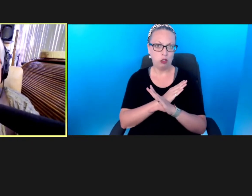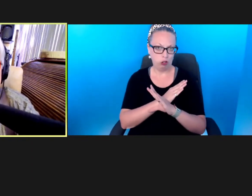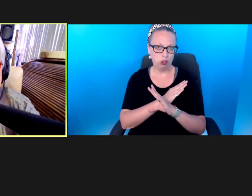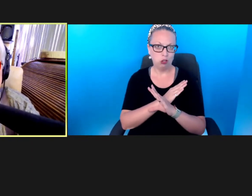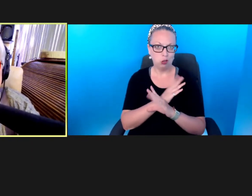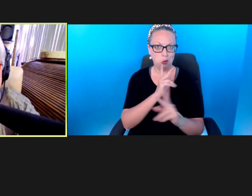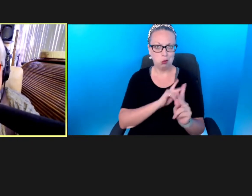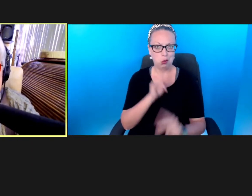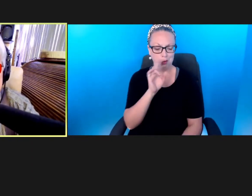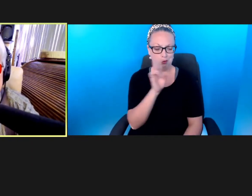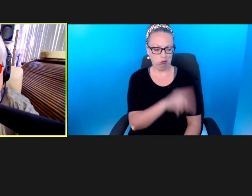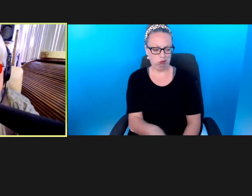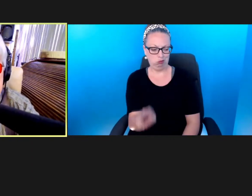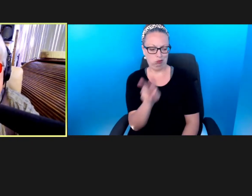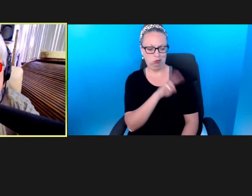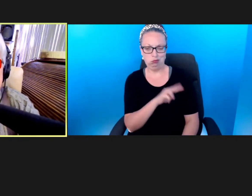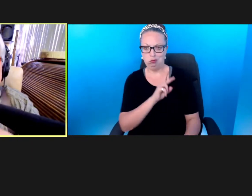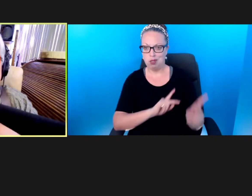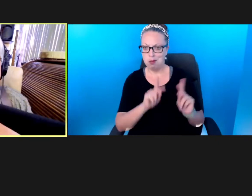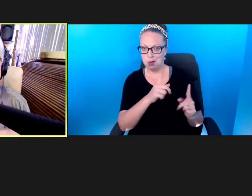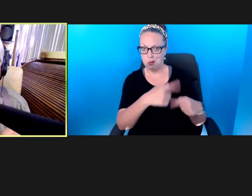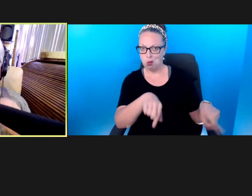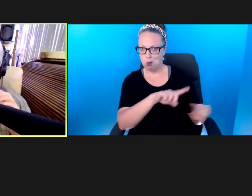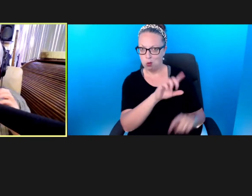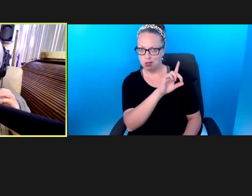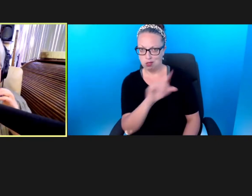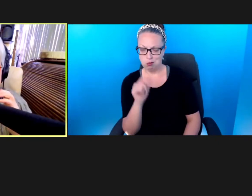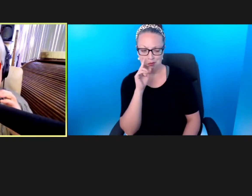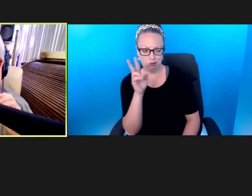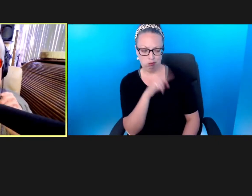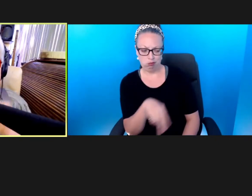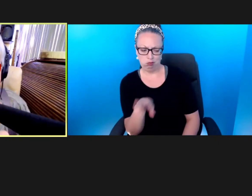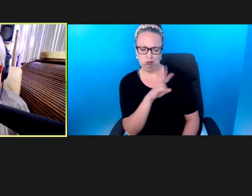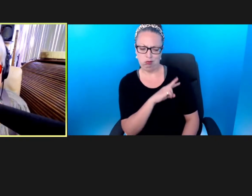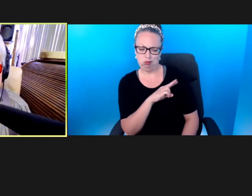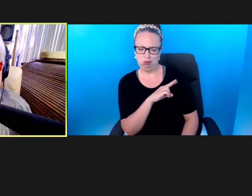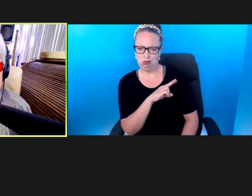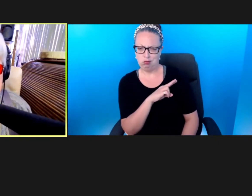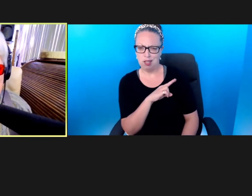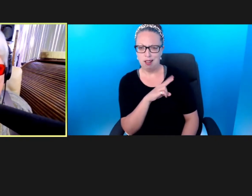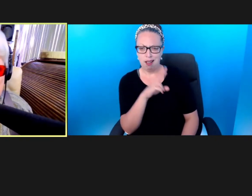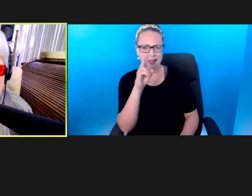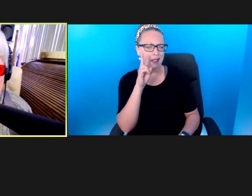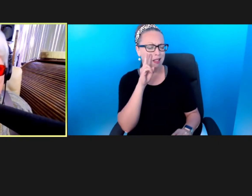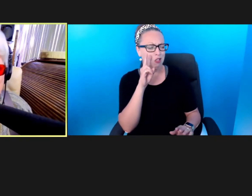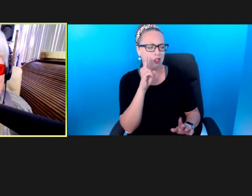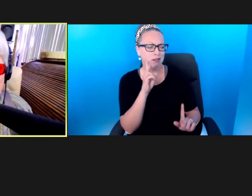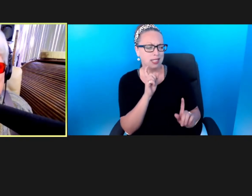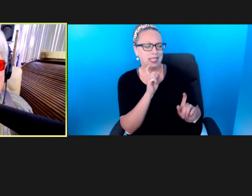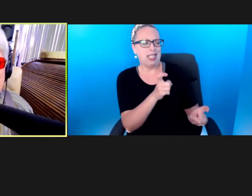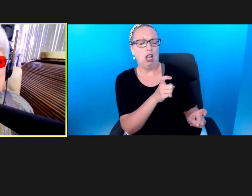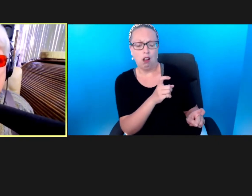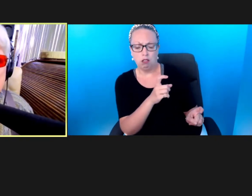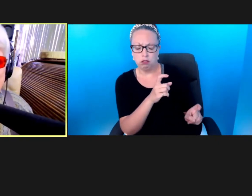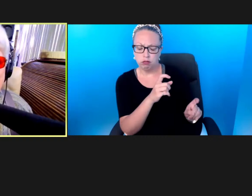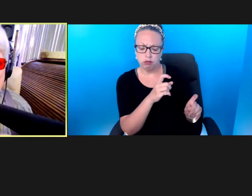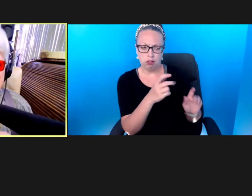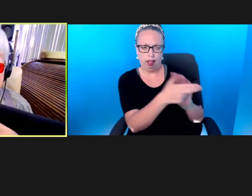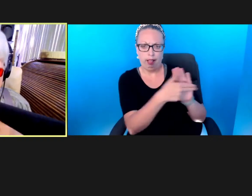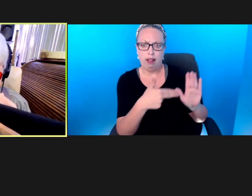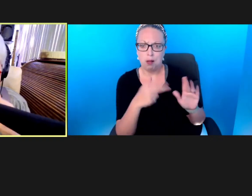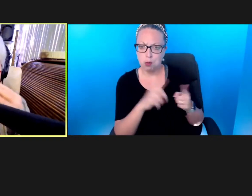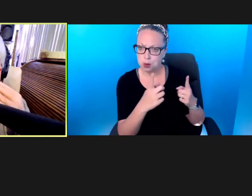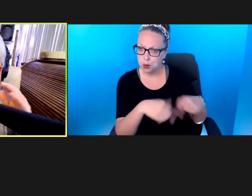look at other people with disabilities and project a stigma onto them. For